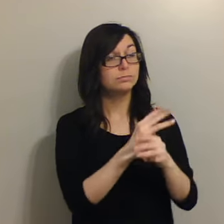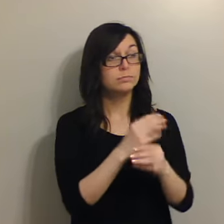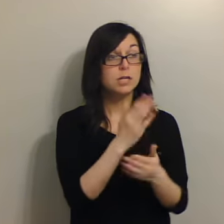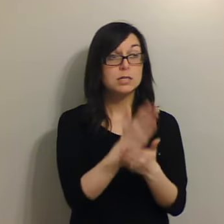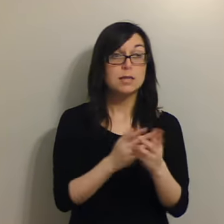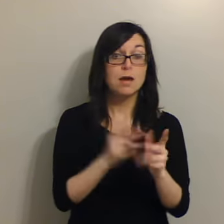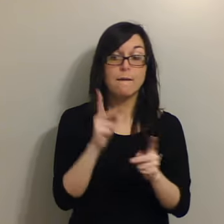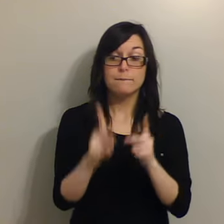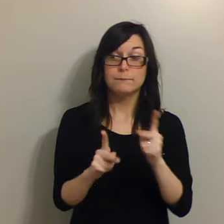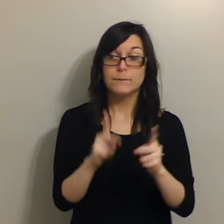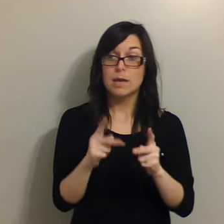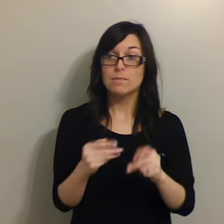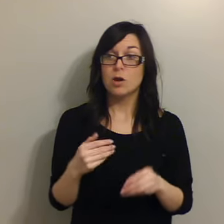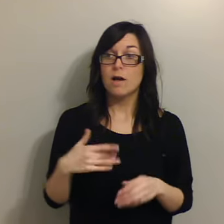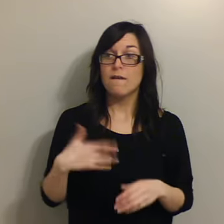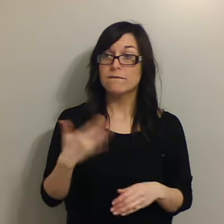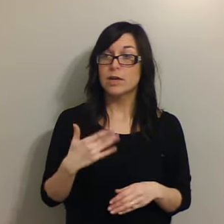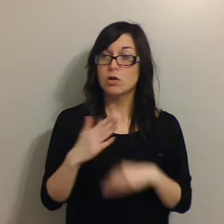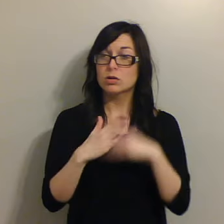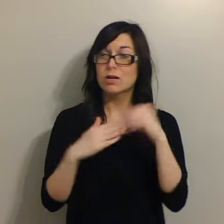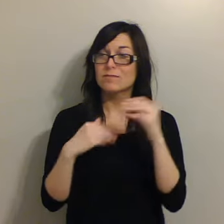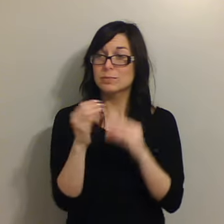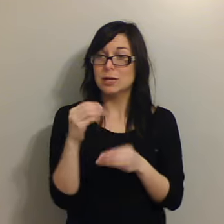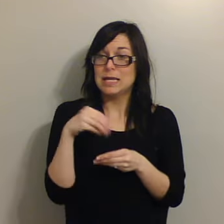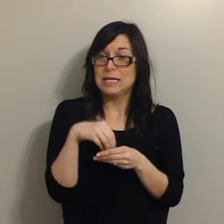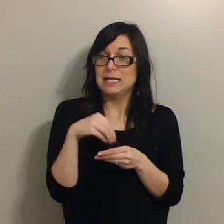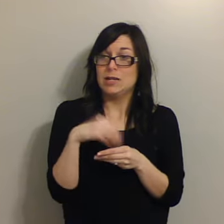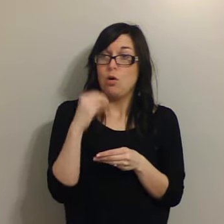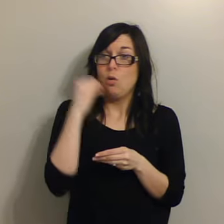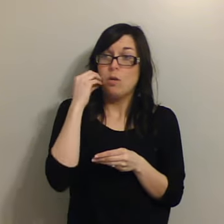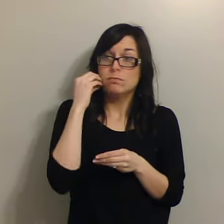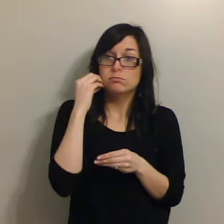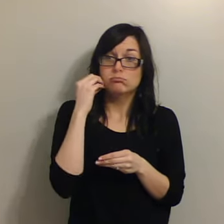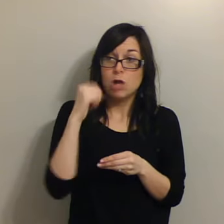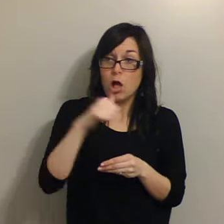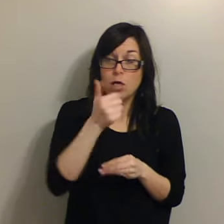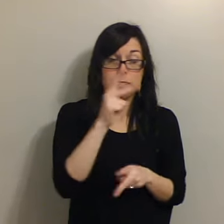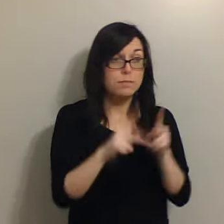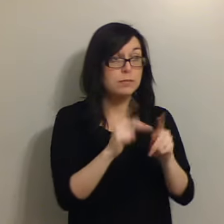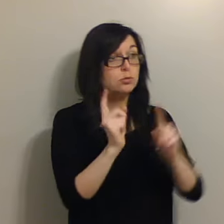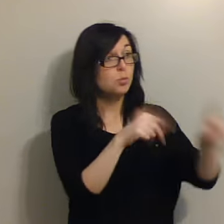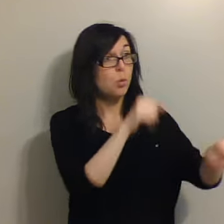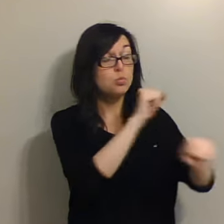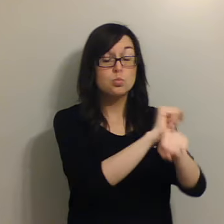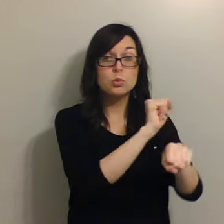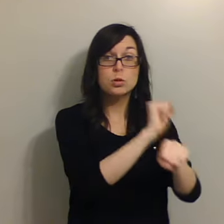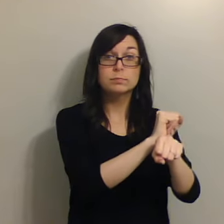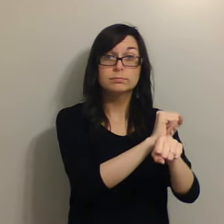venture out into the world and into the workplace. And others still seem to make the whole world come home.